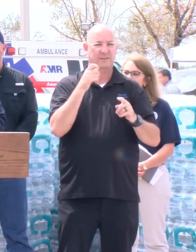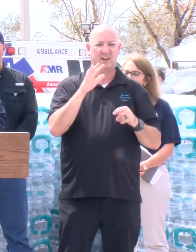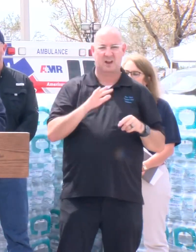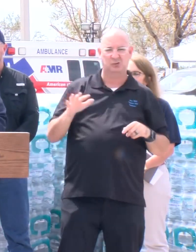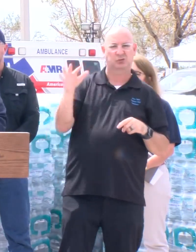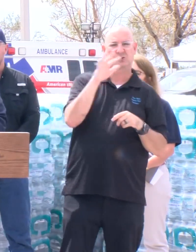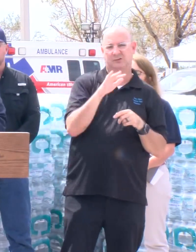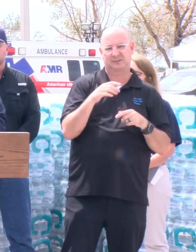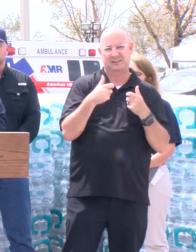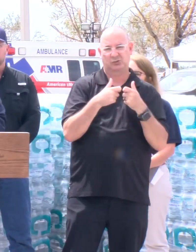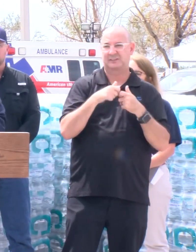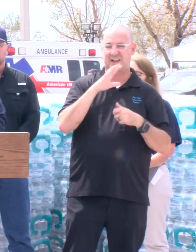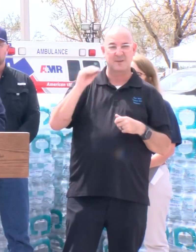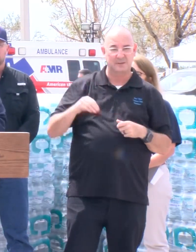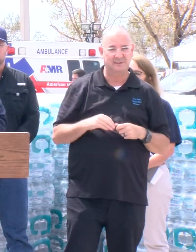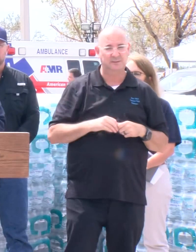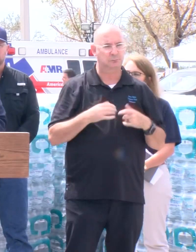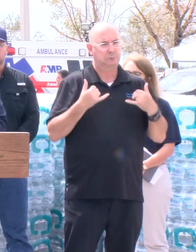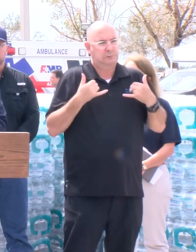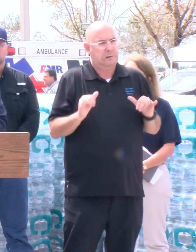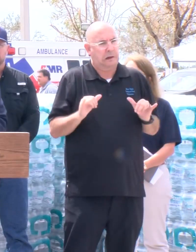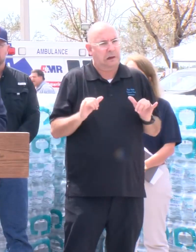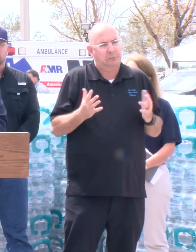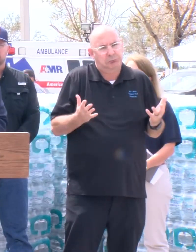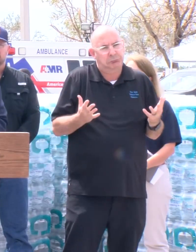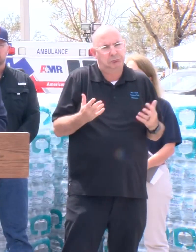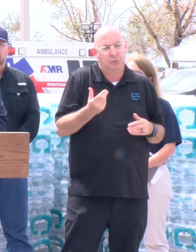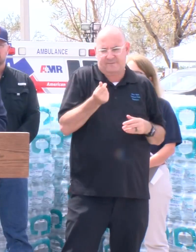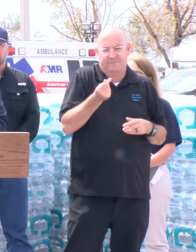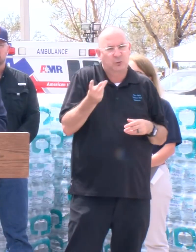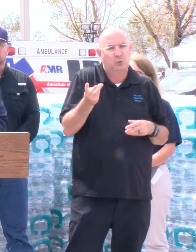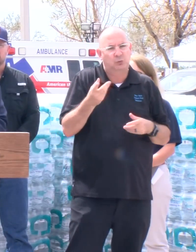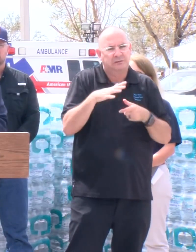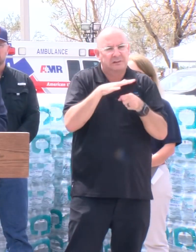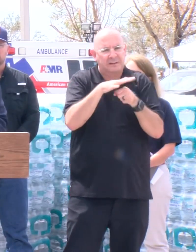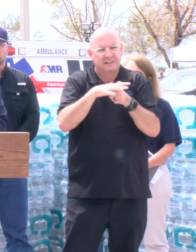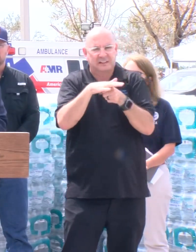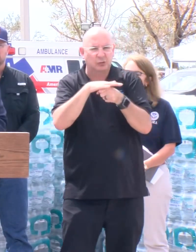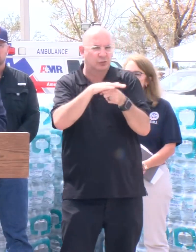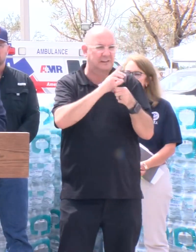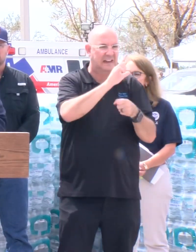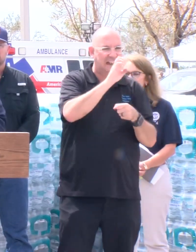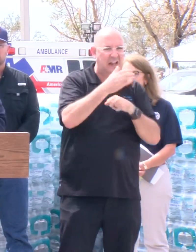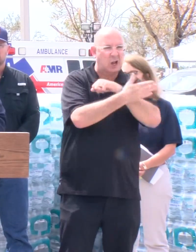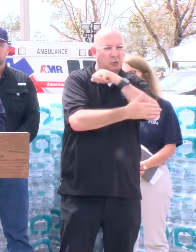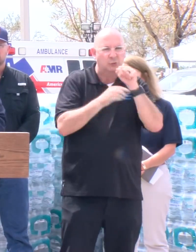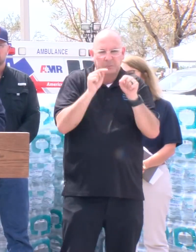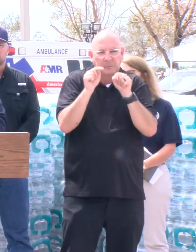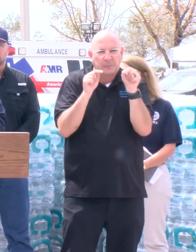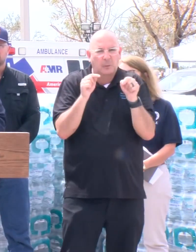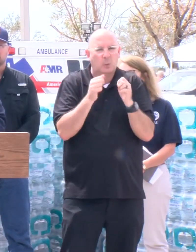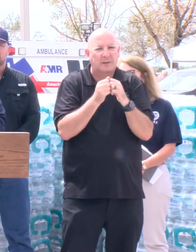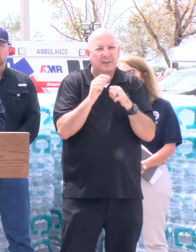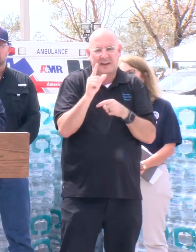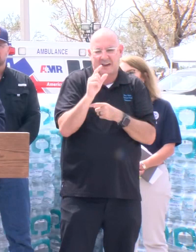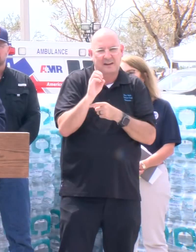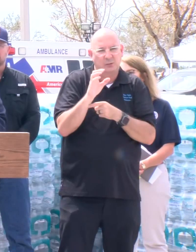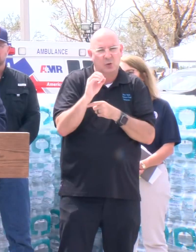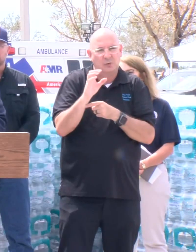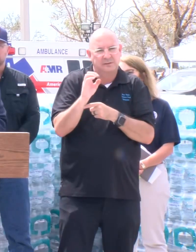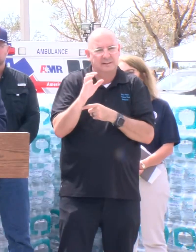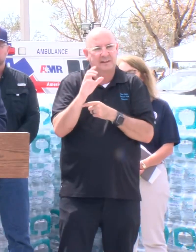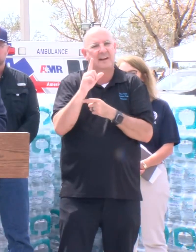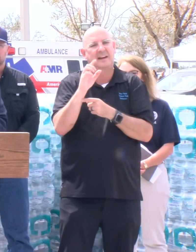couple pockets of Lee County with the Lee County Electrical Cooperative, but all the other providers